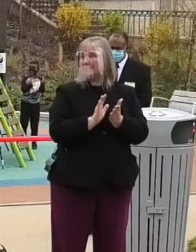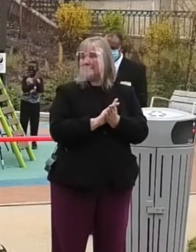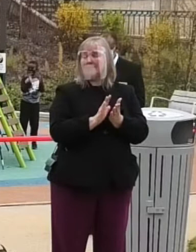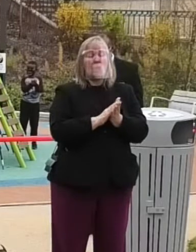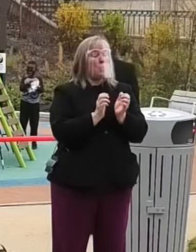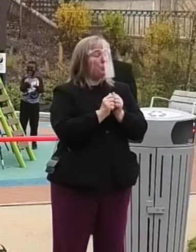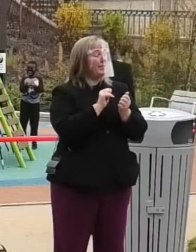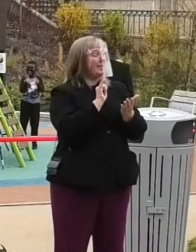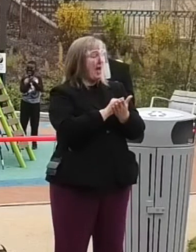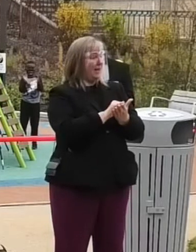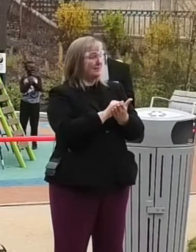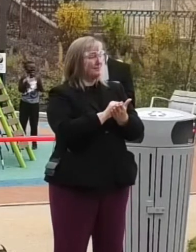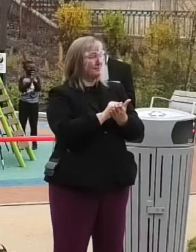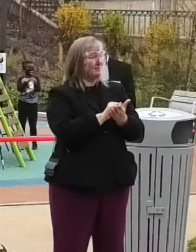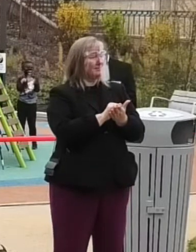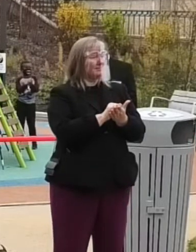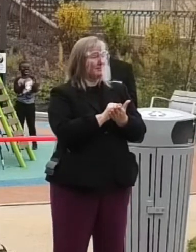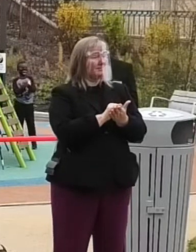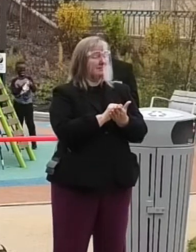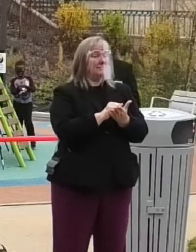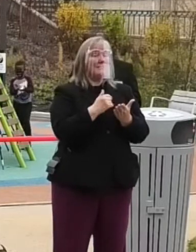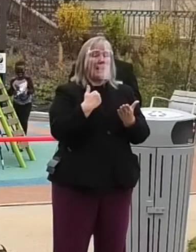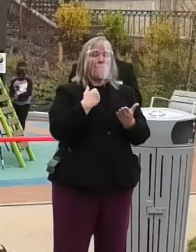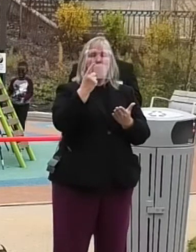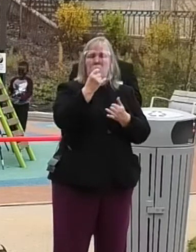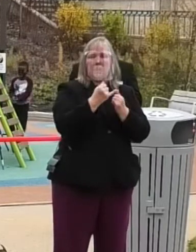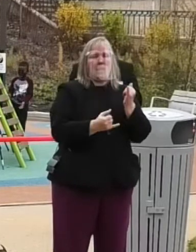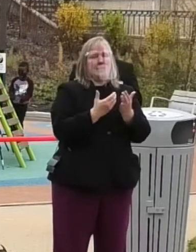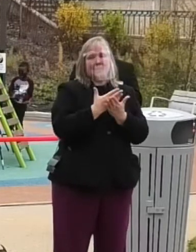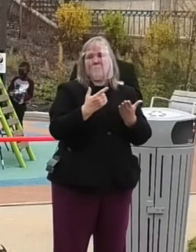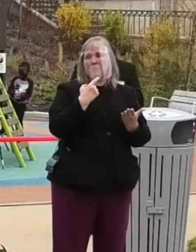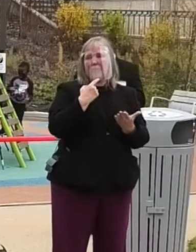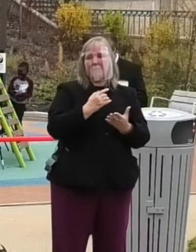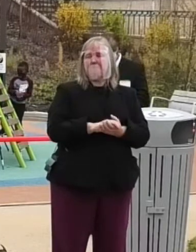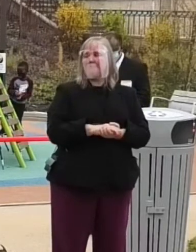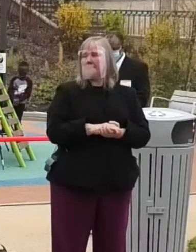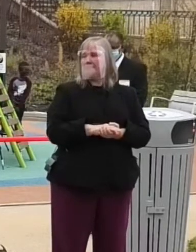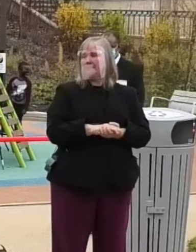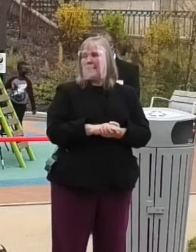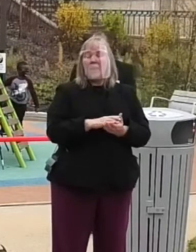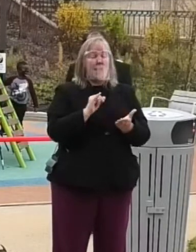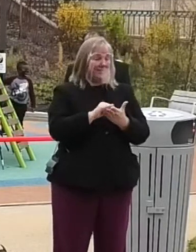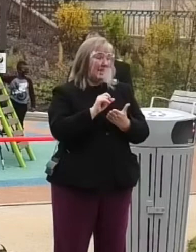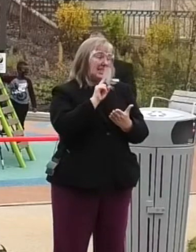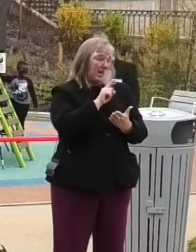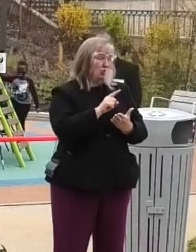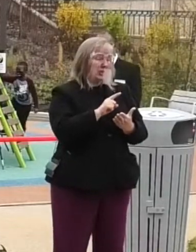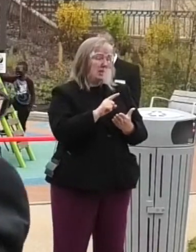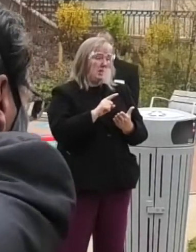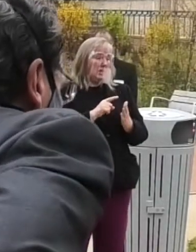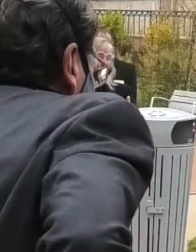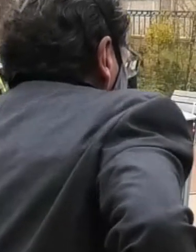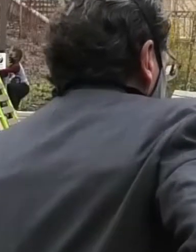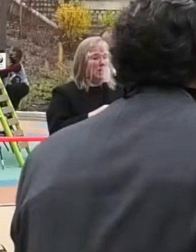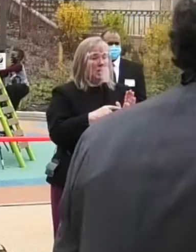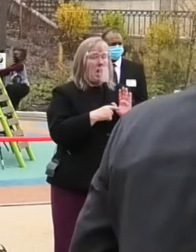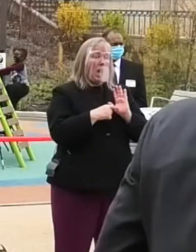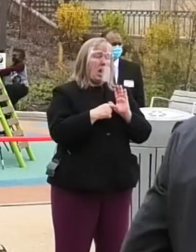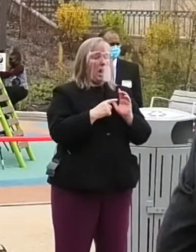And with that, I have one last thing to say, and it's actually a presentation I'm going to